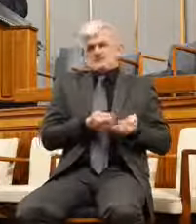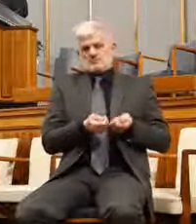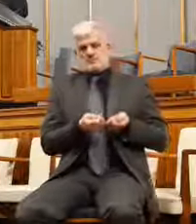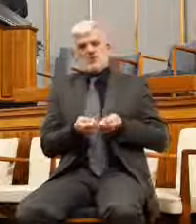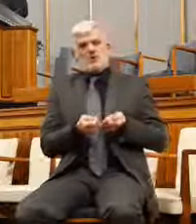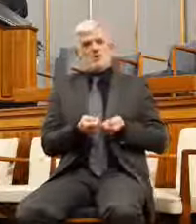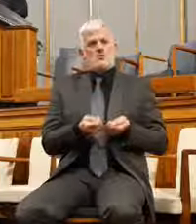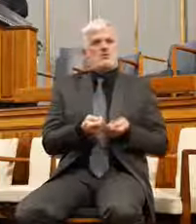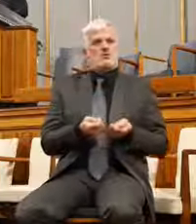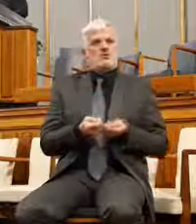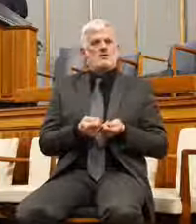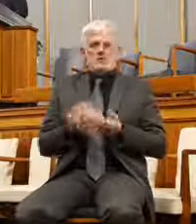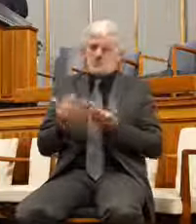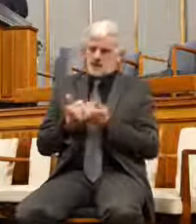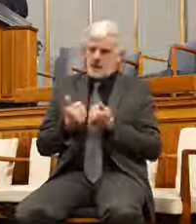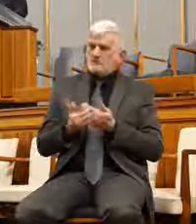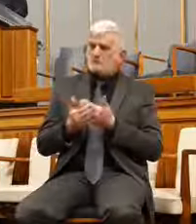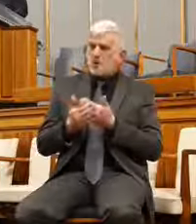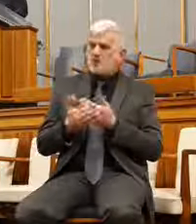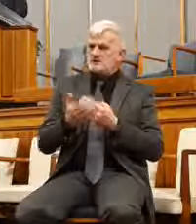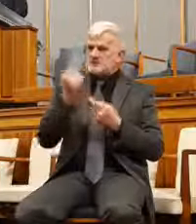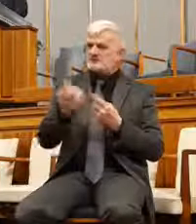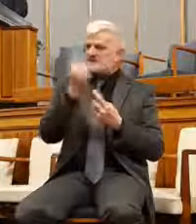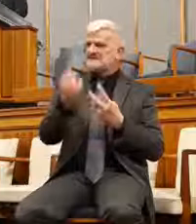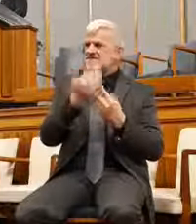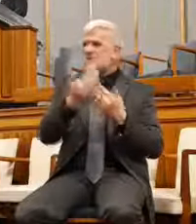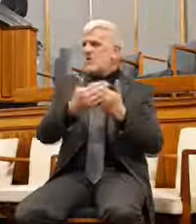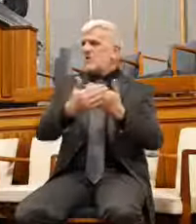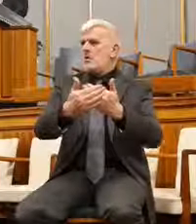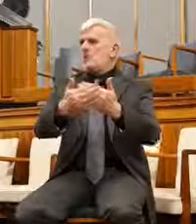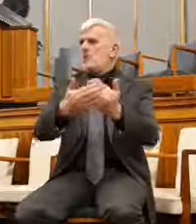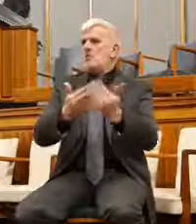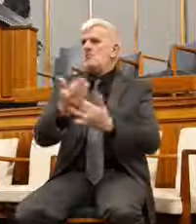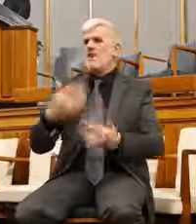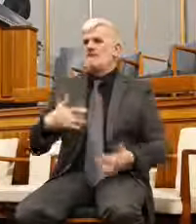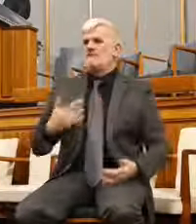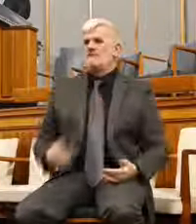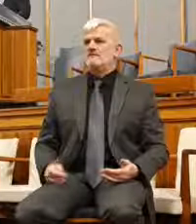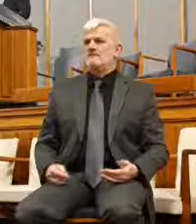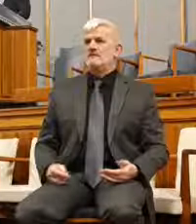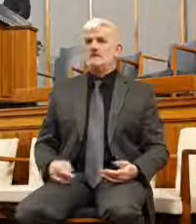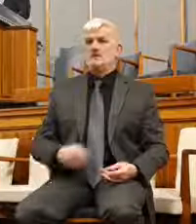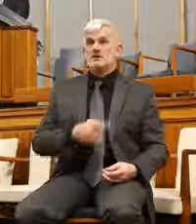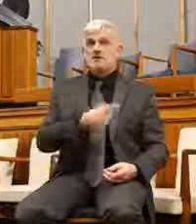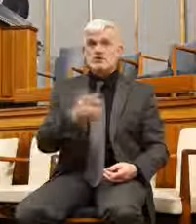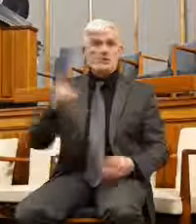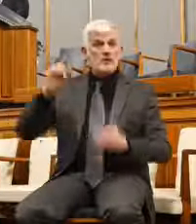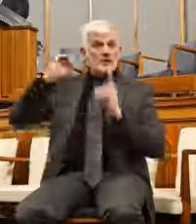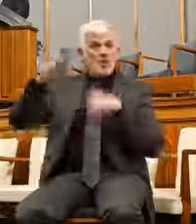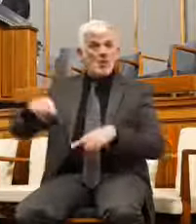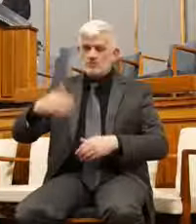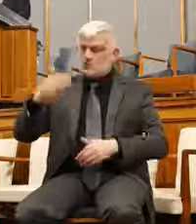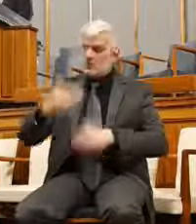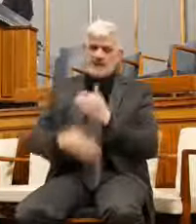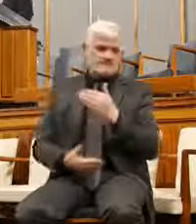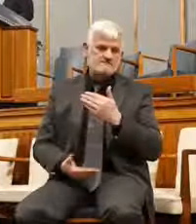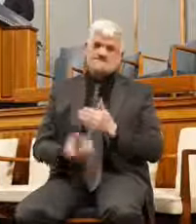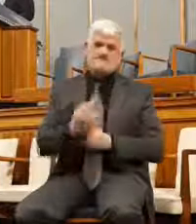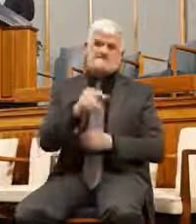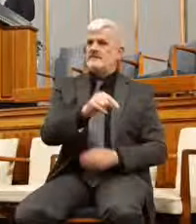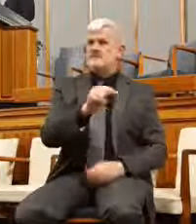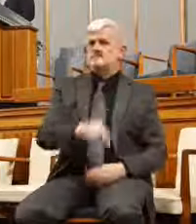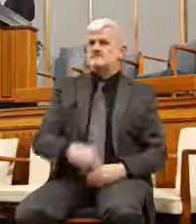be progressively successful. Dear friends, you'll never have that experience. You'll never have answered